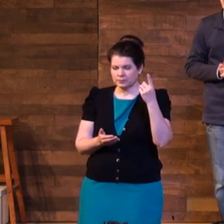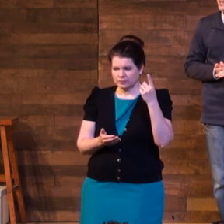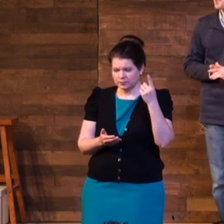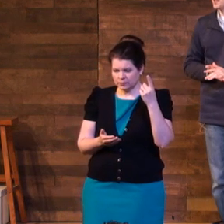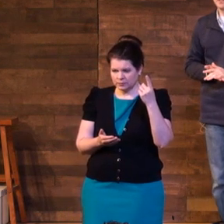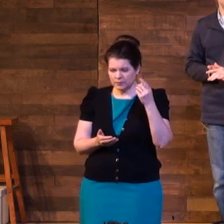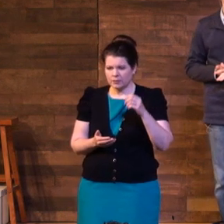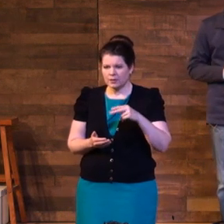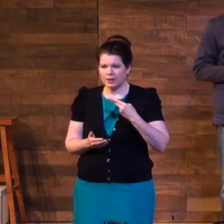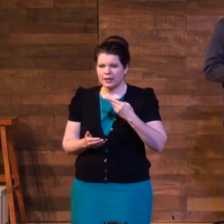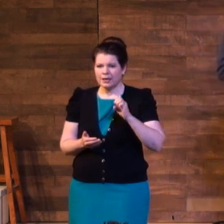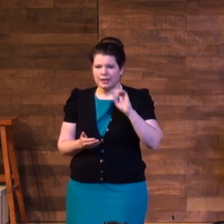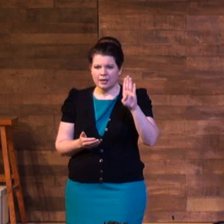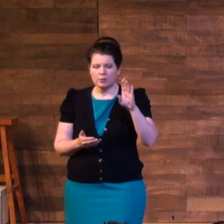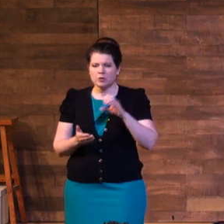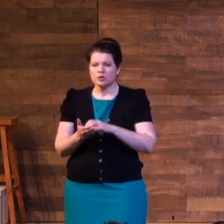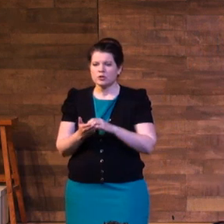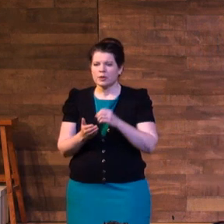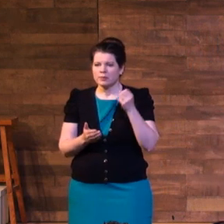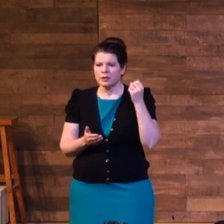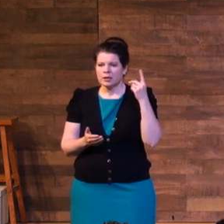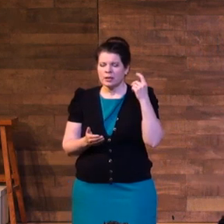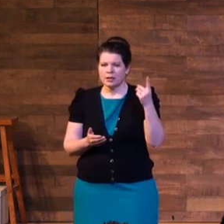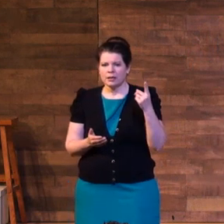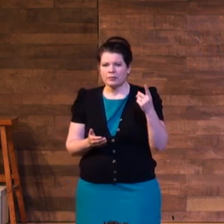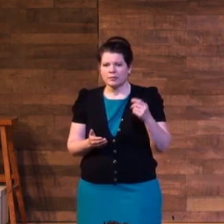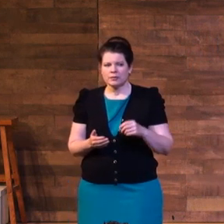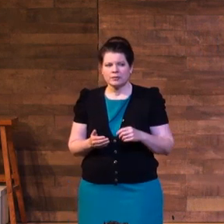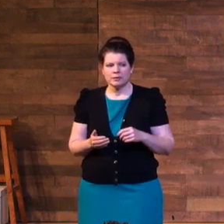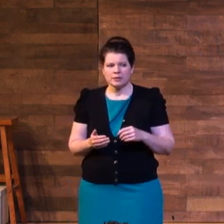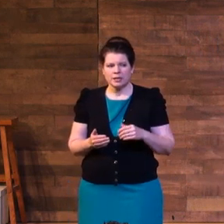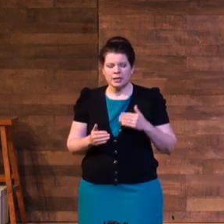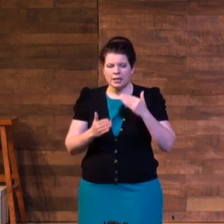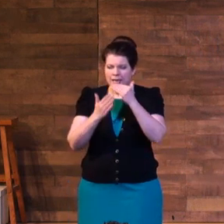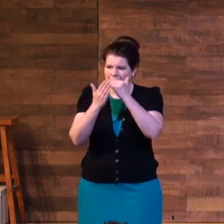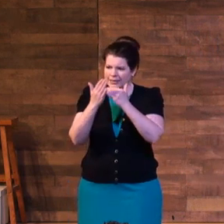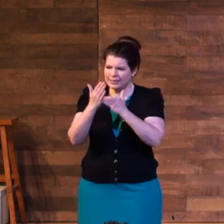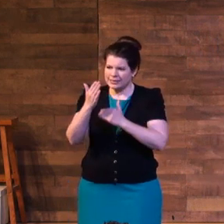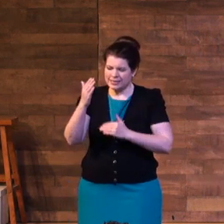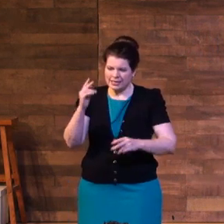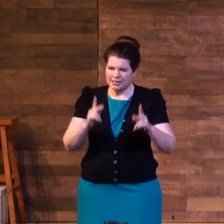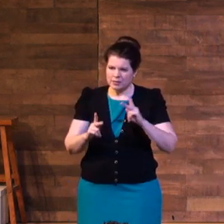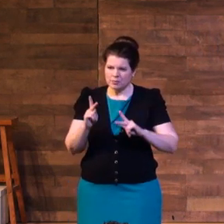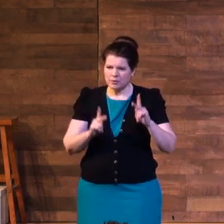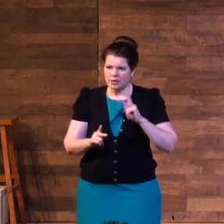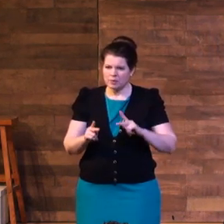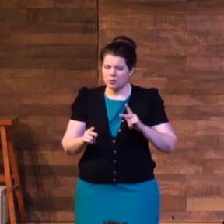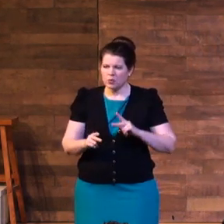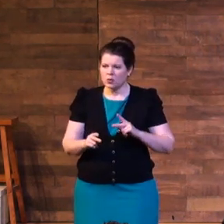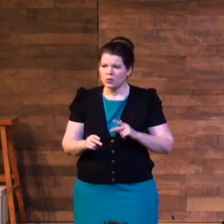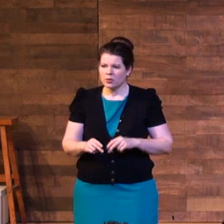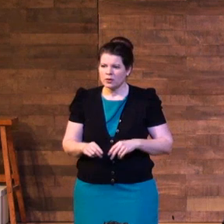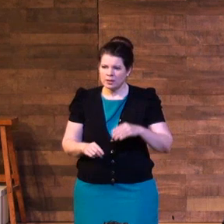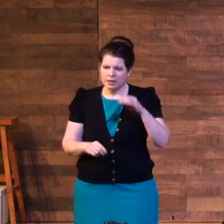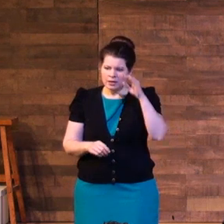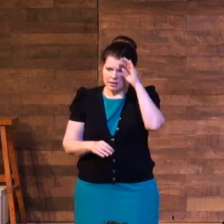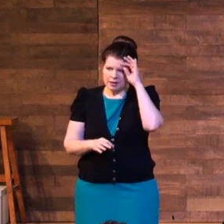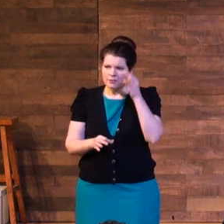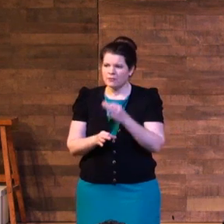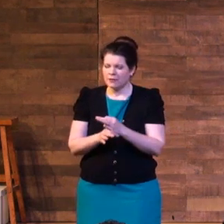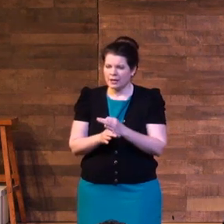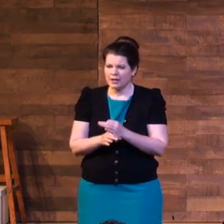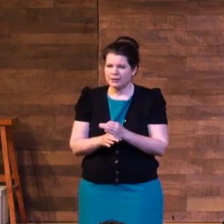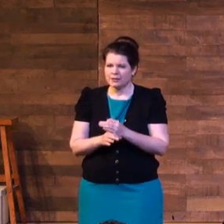In Hebrews chapter 11, you'll recall, this is the hall of faith. These are the titans of Israel's faith story. You know, you got Abraham, you got